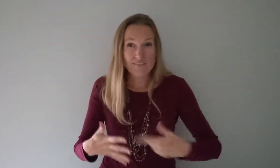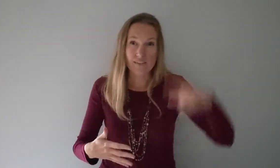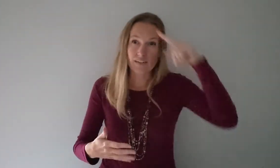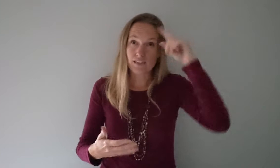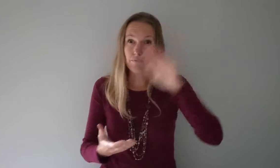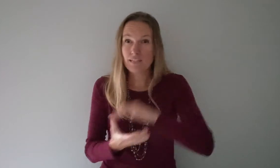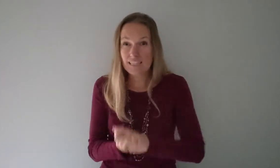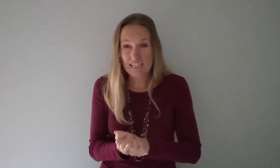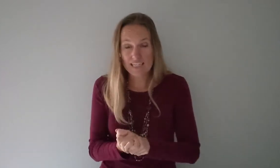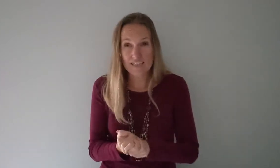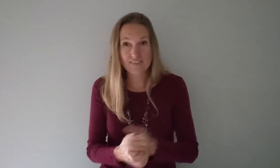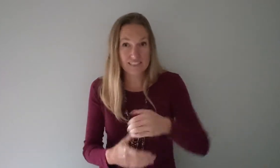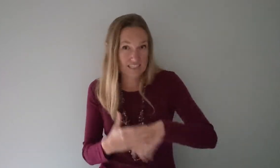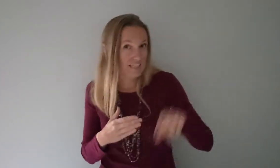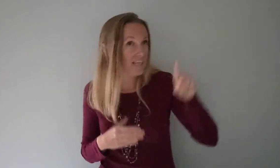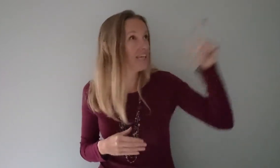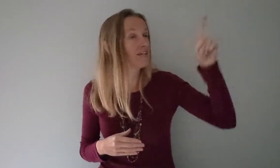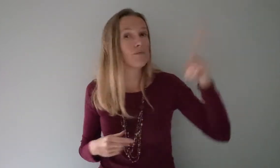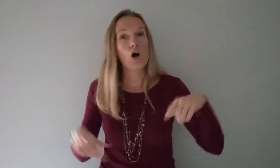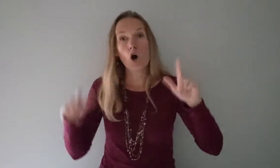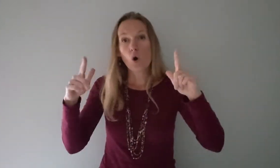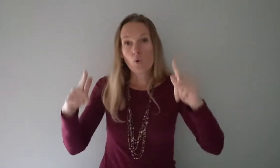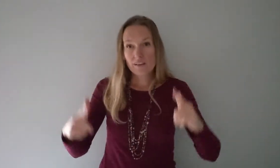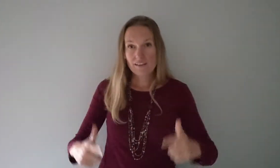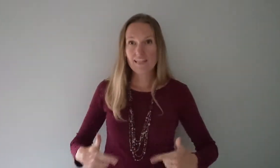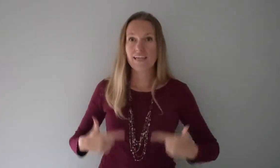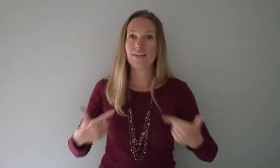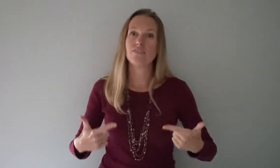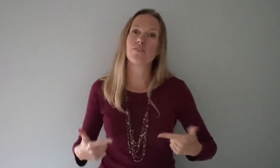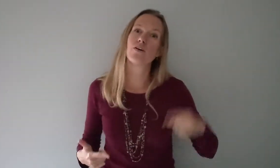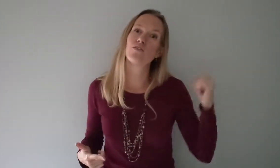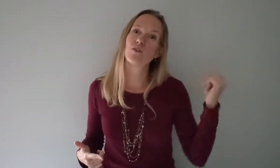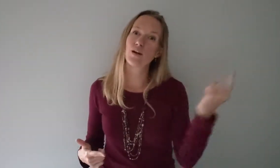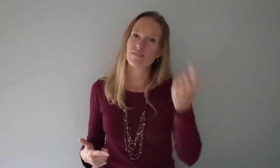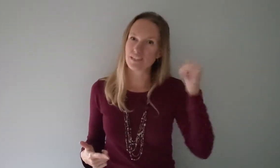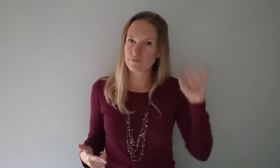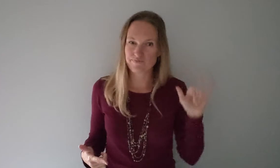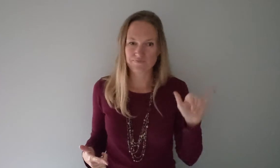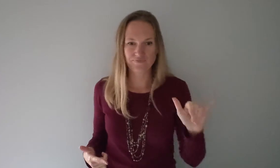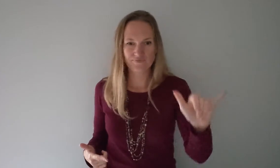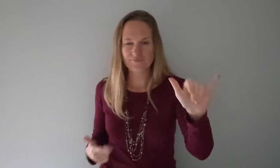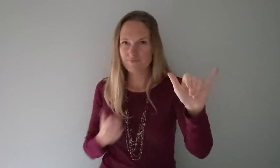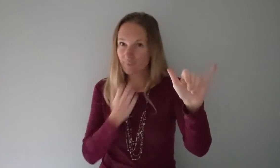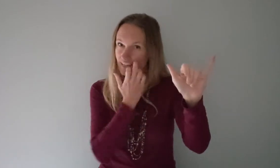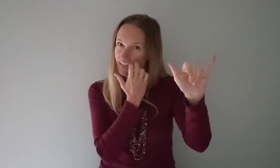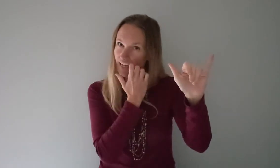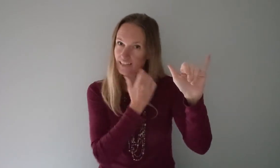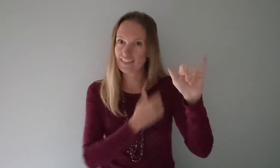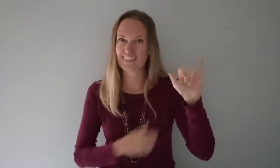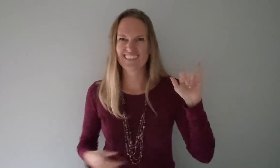Whoever believes in him will live forever. Okay, and then that section